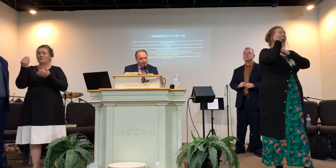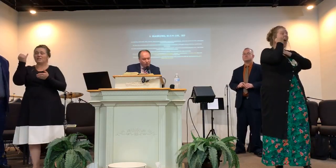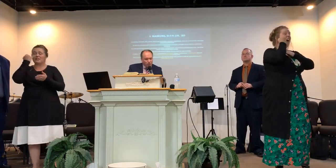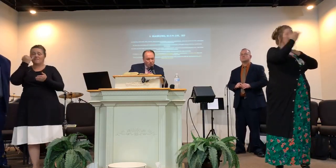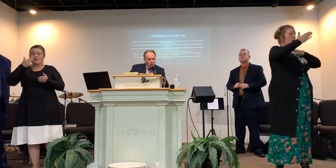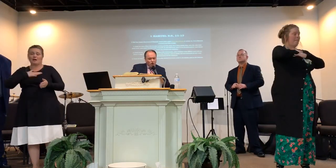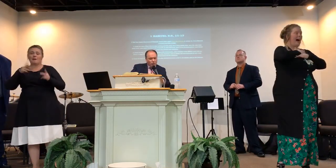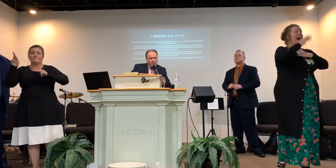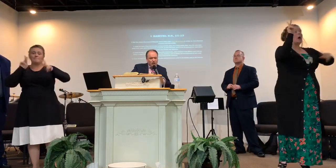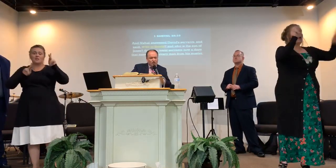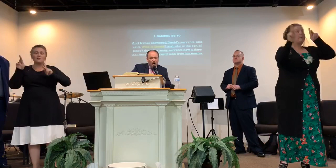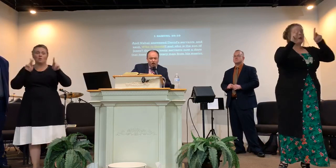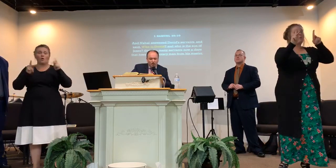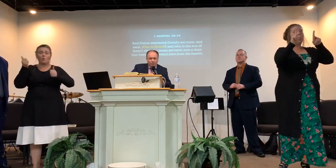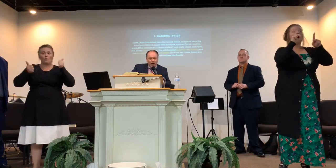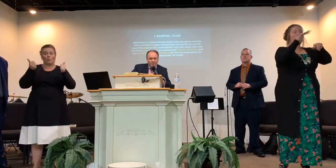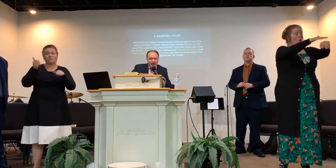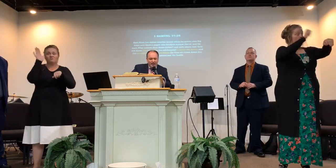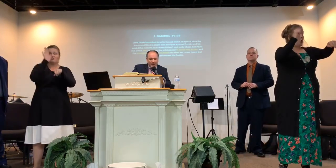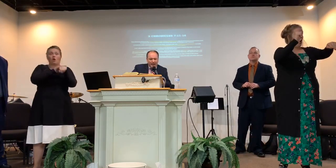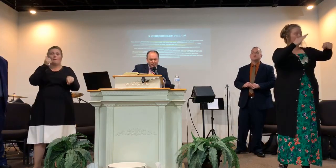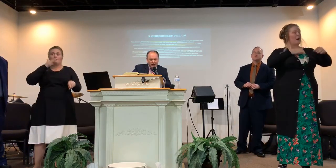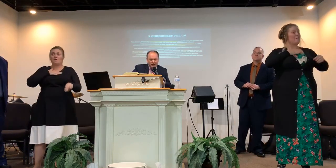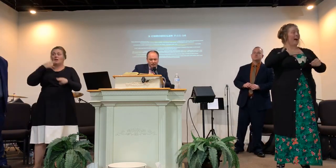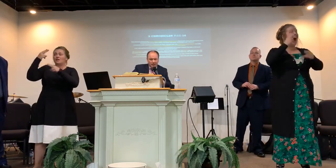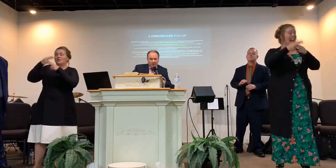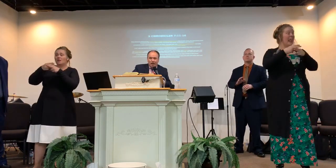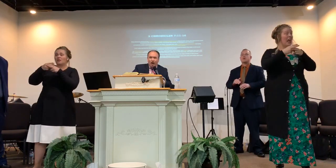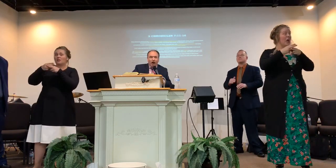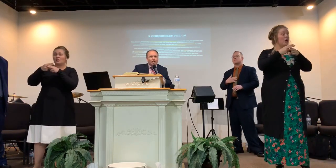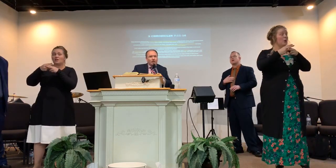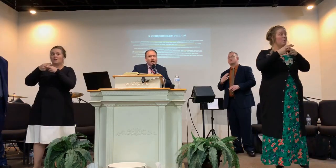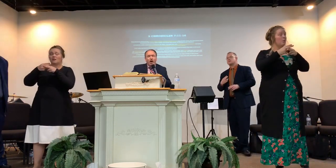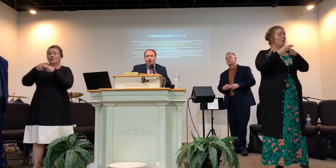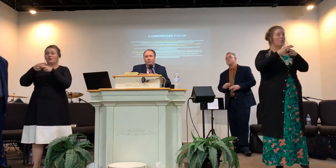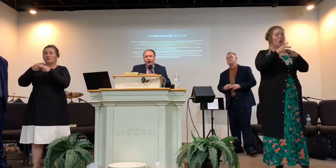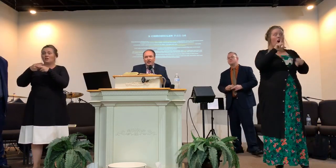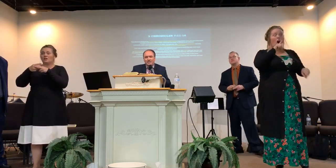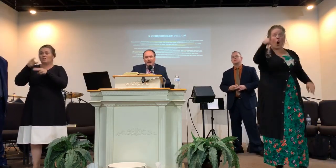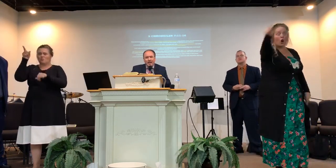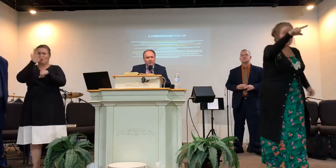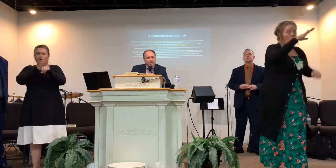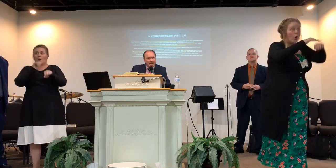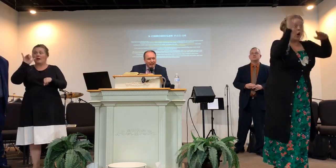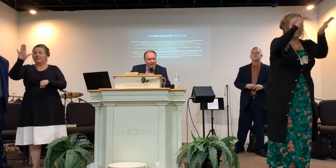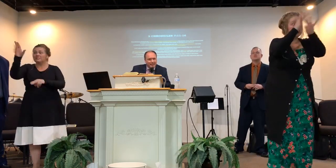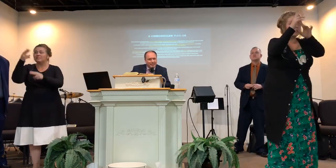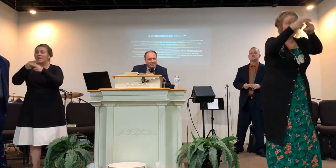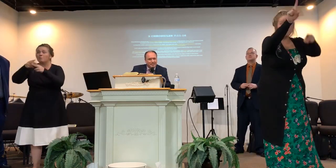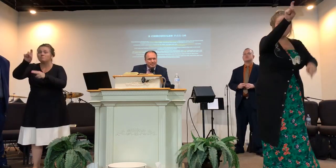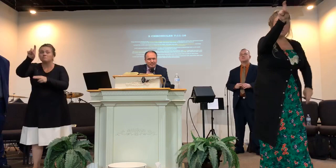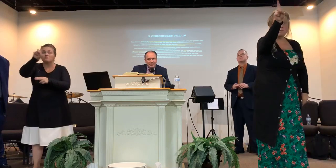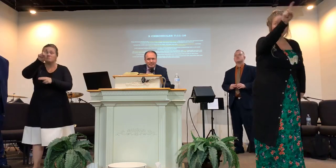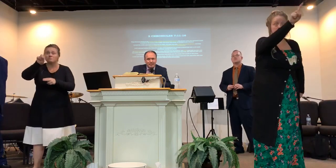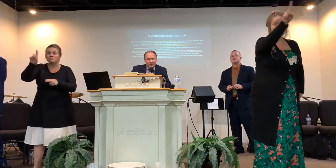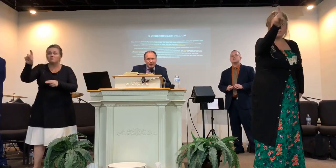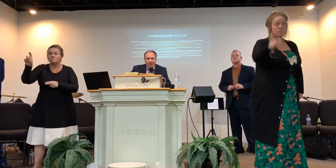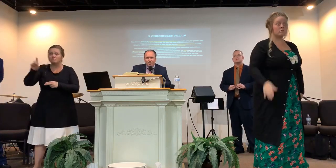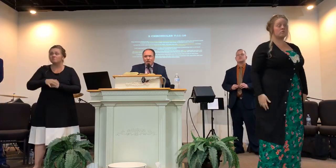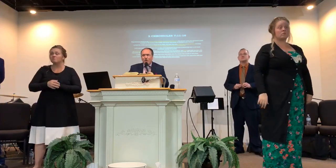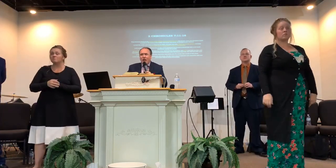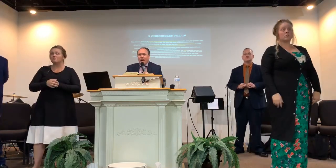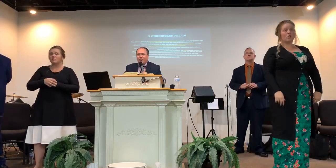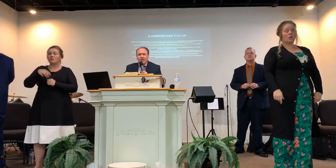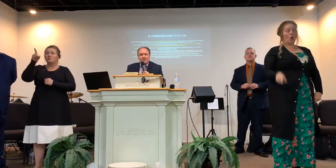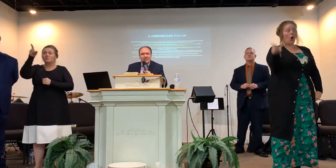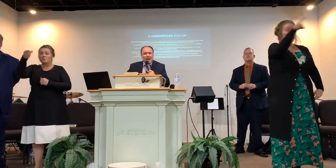my people which are called by my name, are you called by his name today?